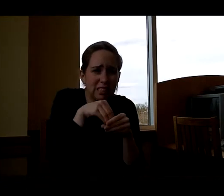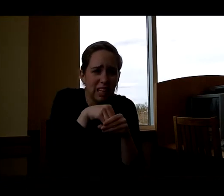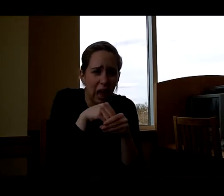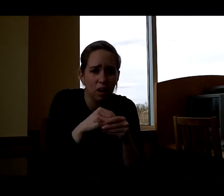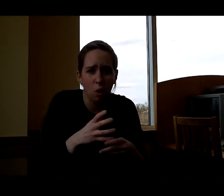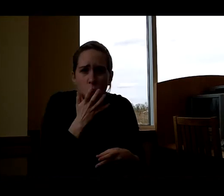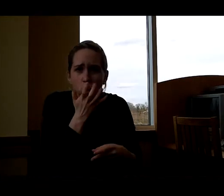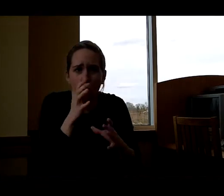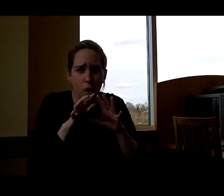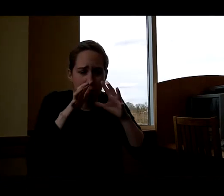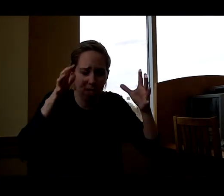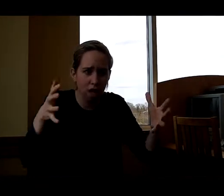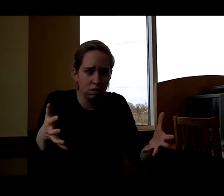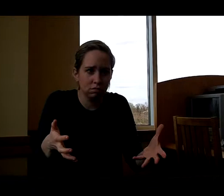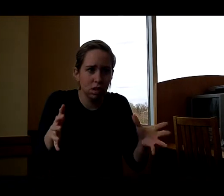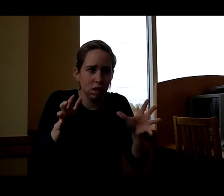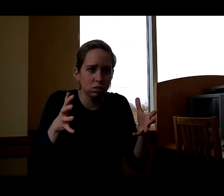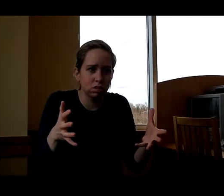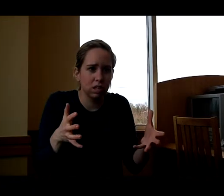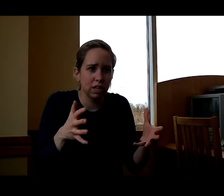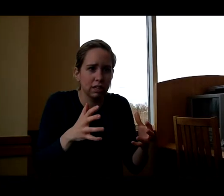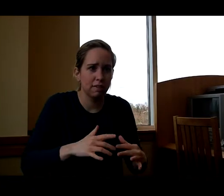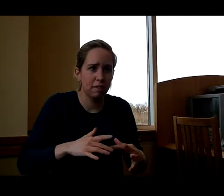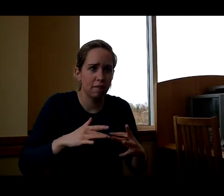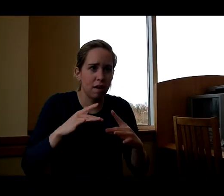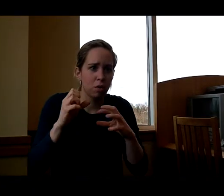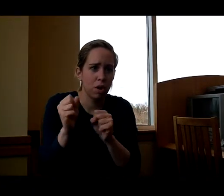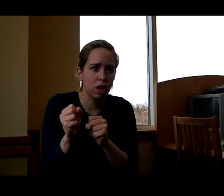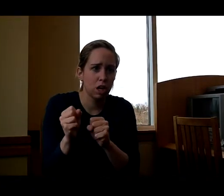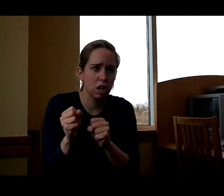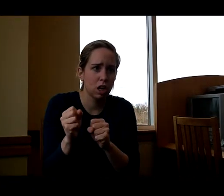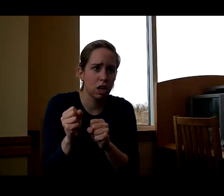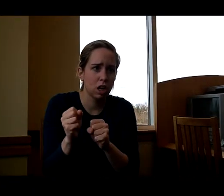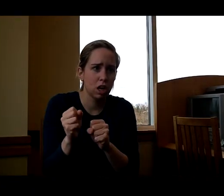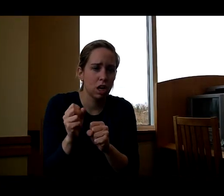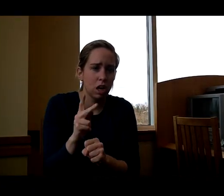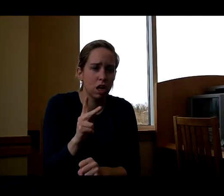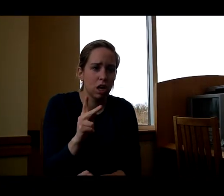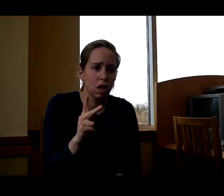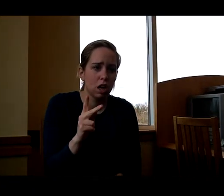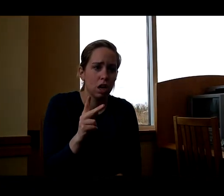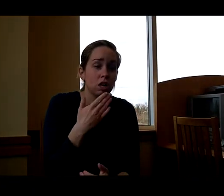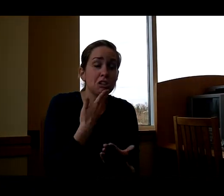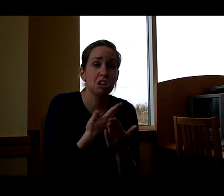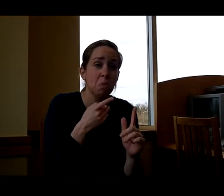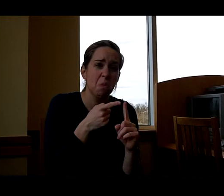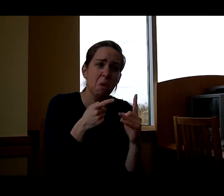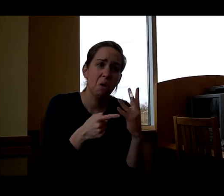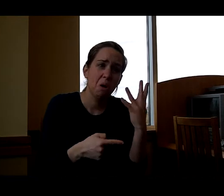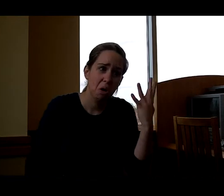outside, so it's like evaporating. It's like evaporating? Okay, he's got some good points, and right off the bat, he's